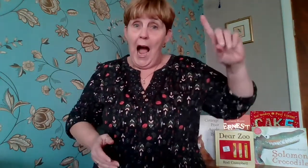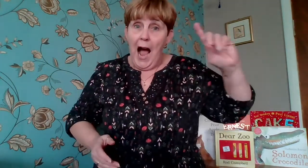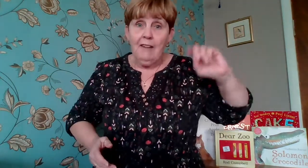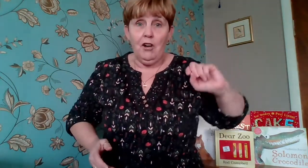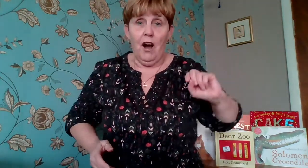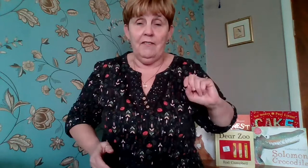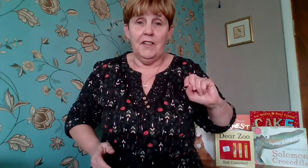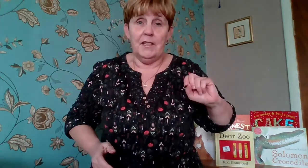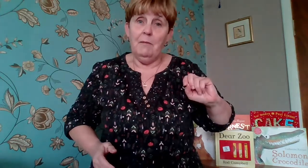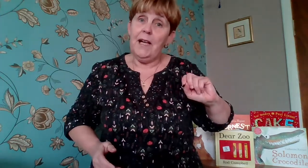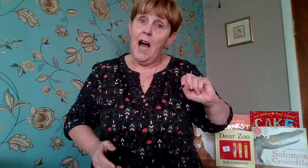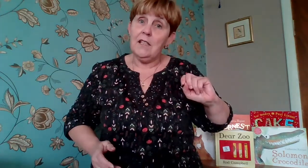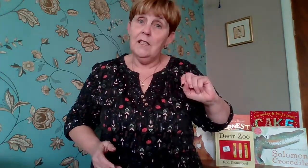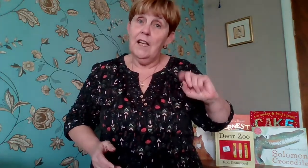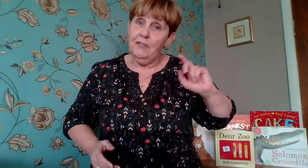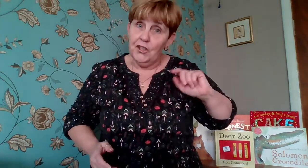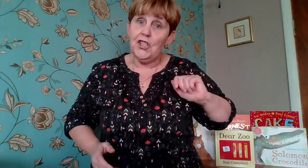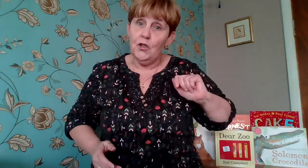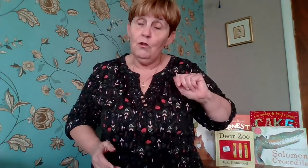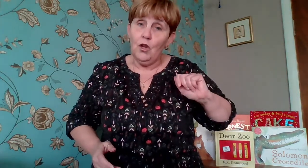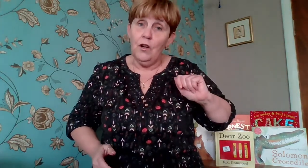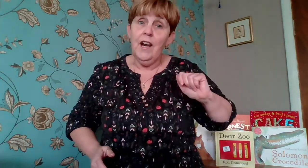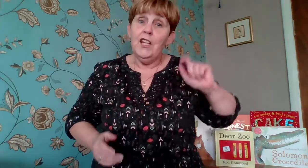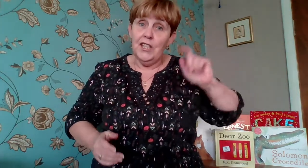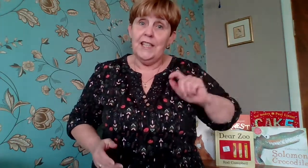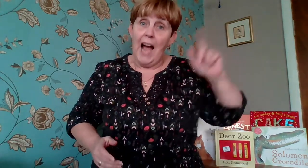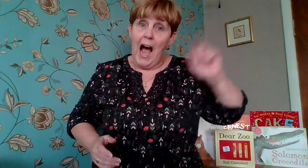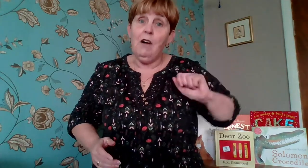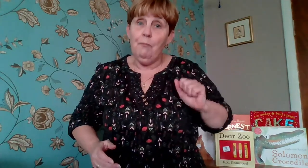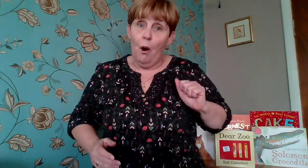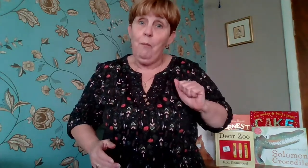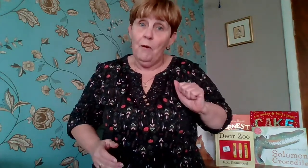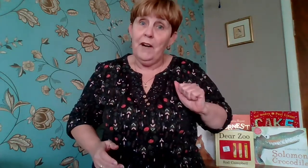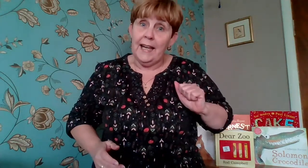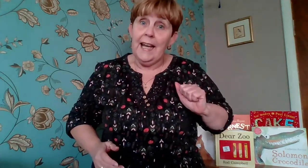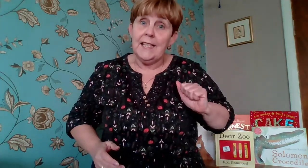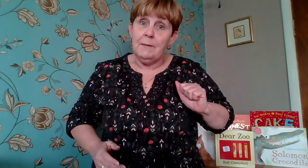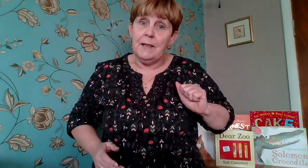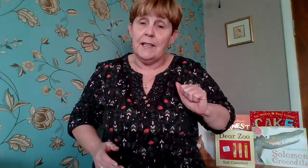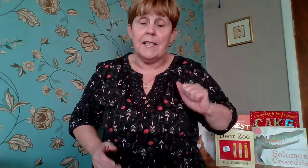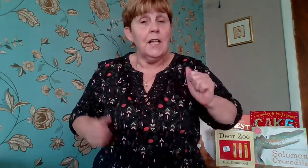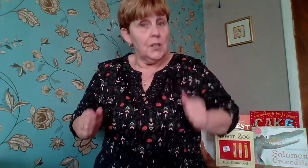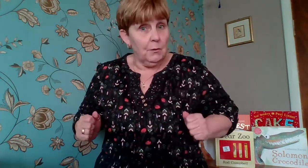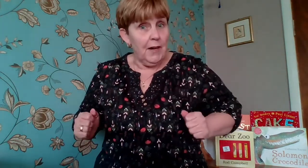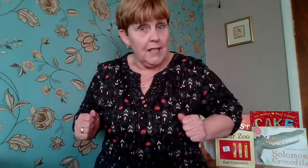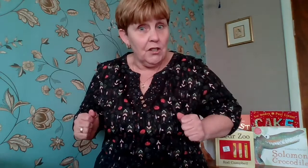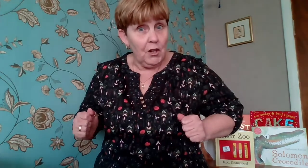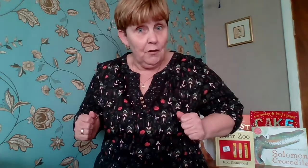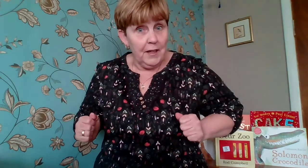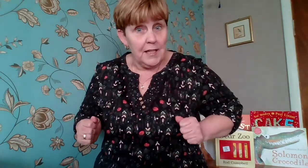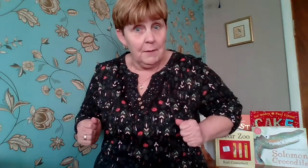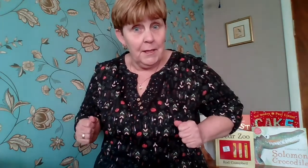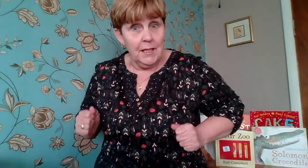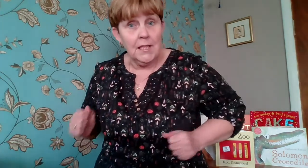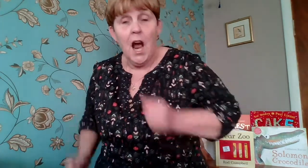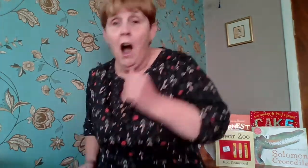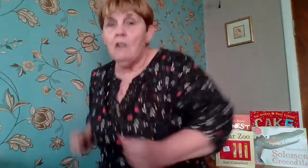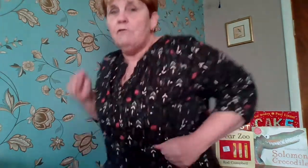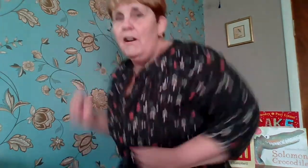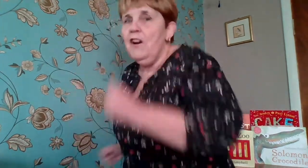I've got onions in my garden. If you just hold on, she said, I'll pop over and get some onions. So we ready to run off and get some onions? Run, run, run,